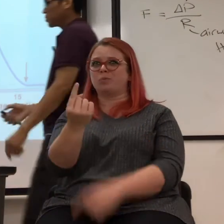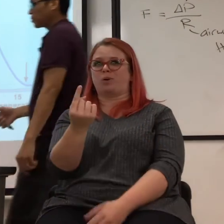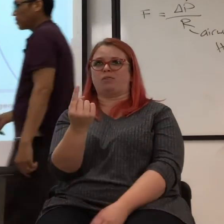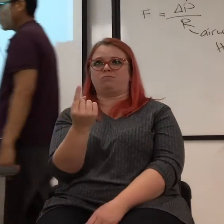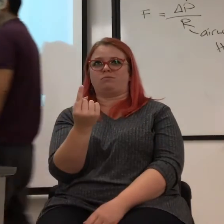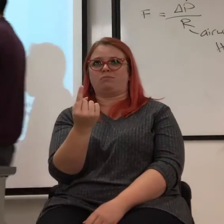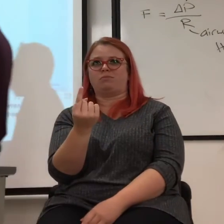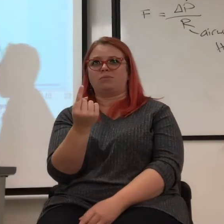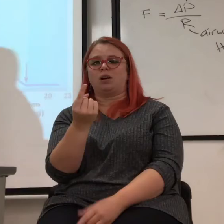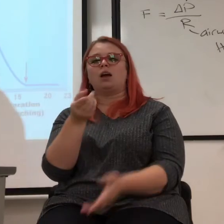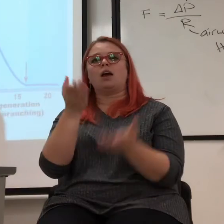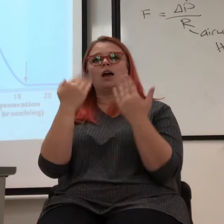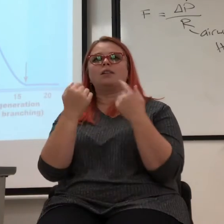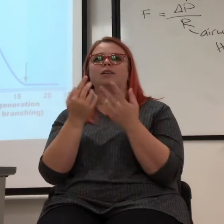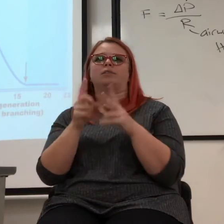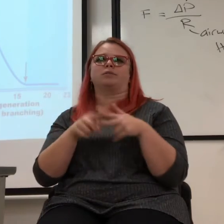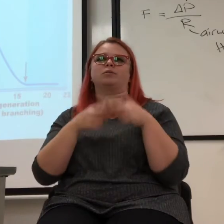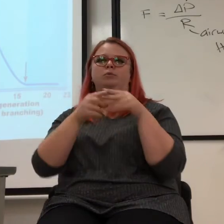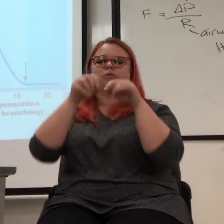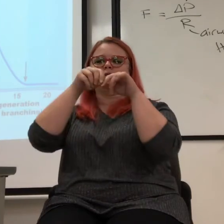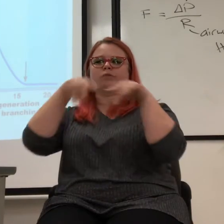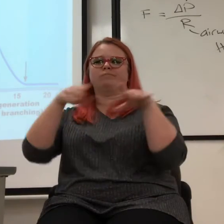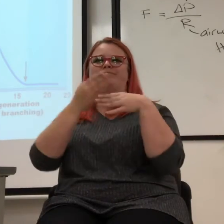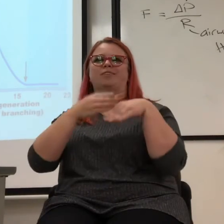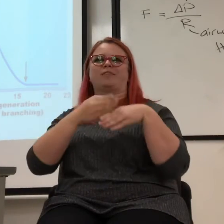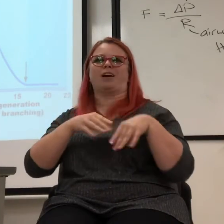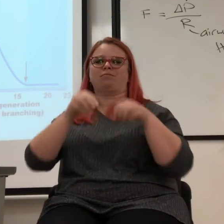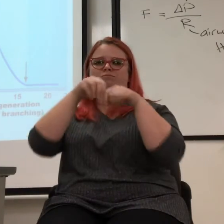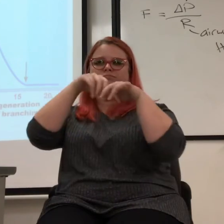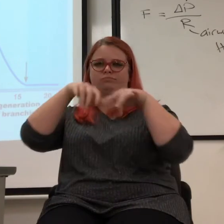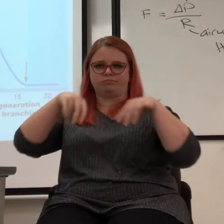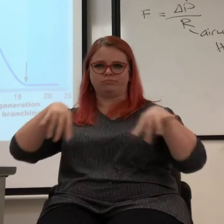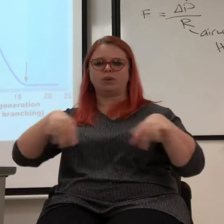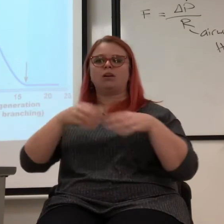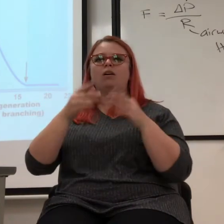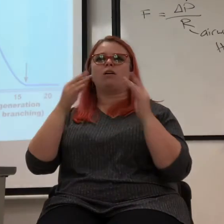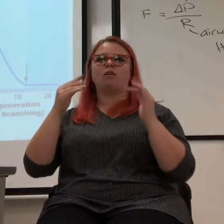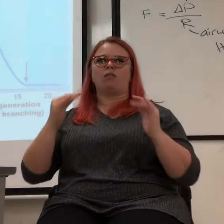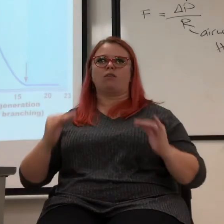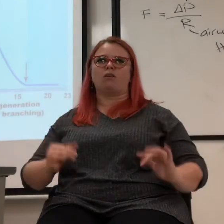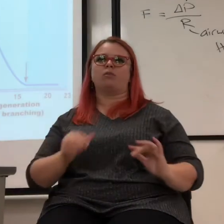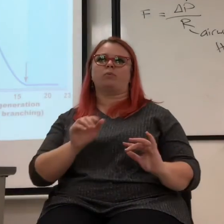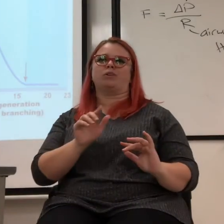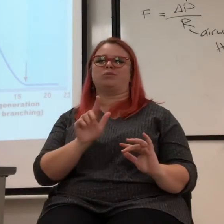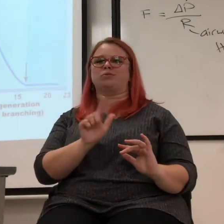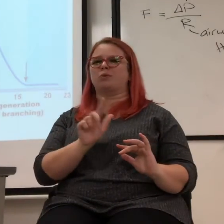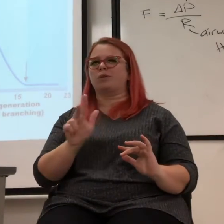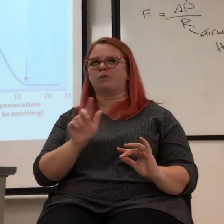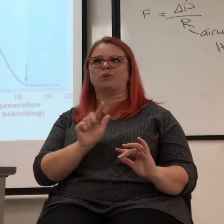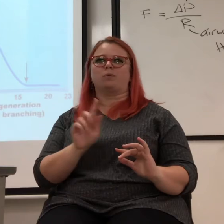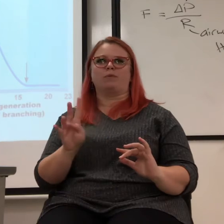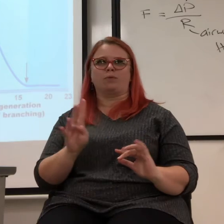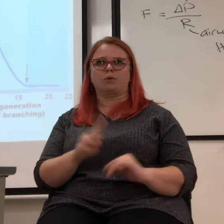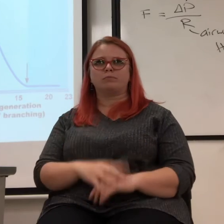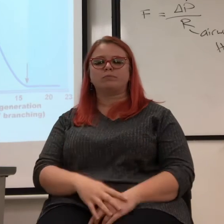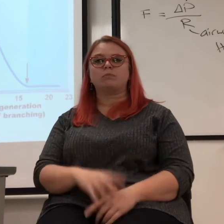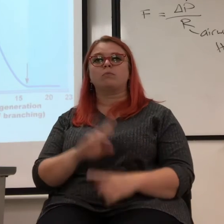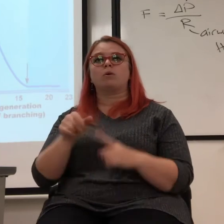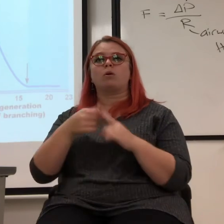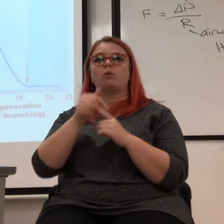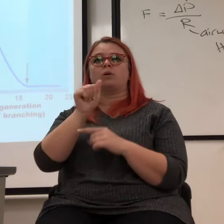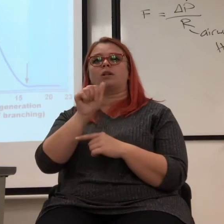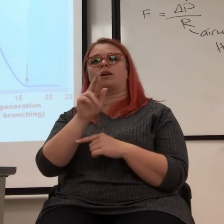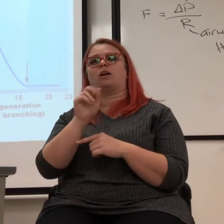And then you start to divide. And we went through them all before the break, all the way to 23, 24. As the airways get smaller,